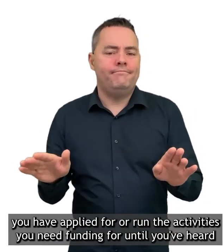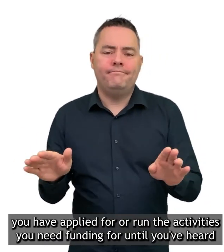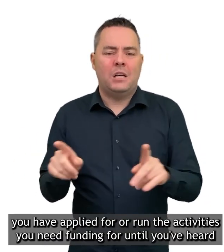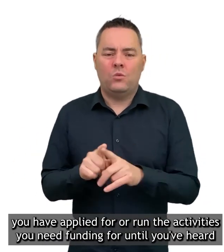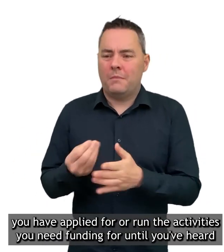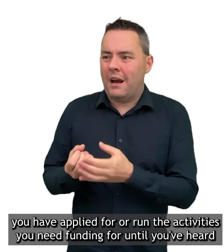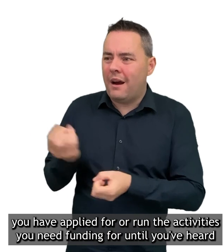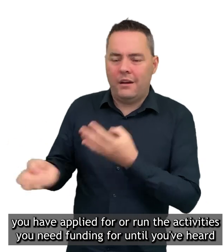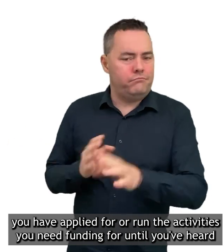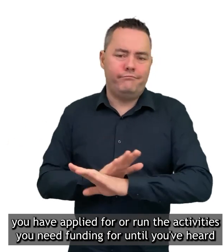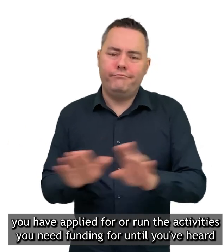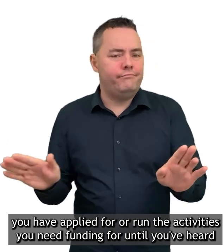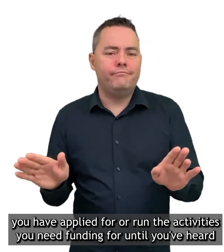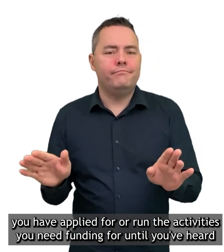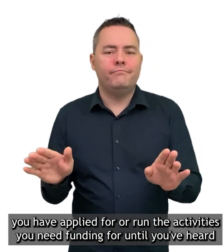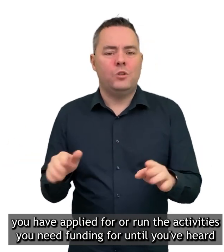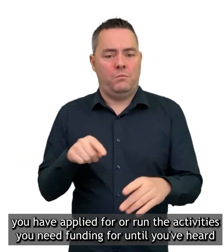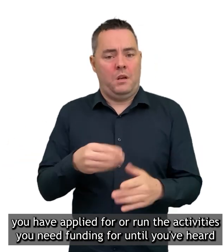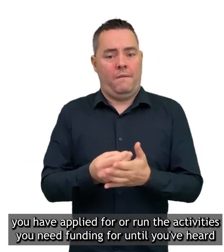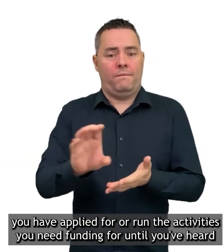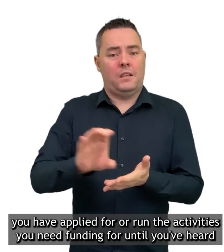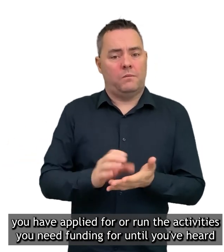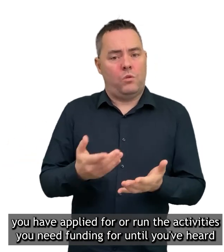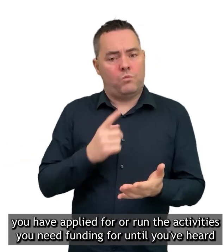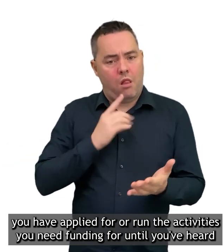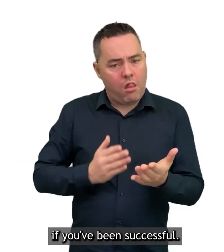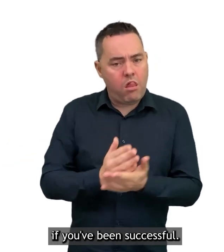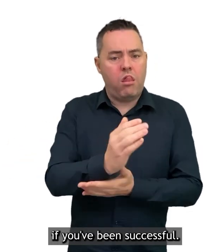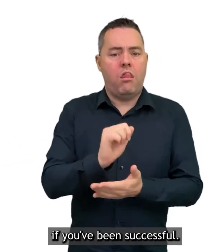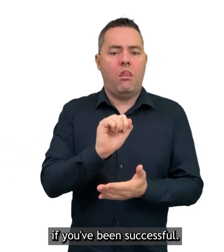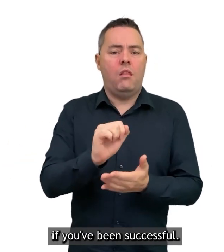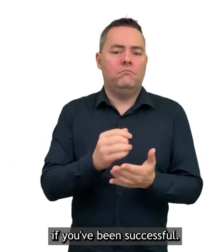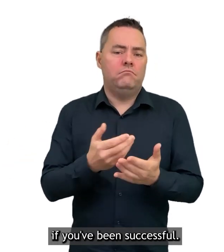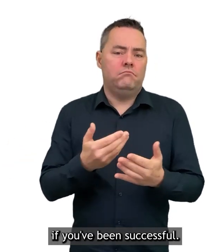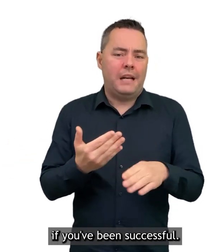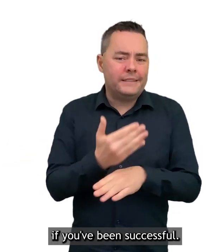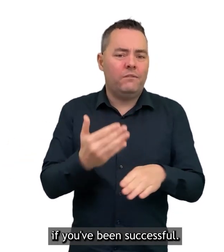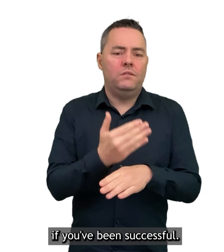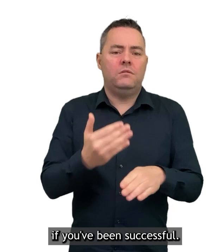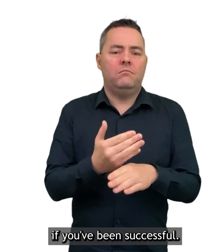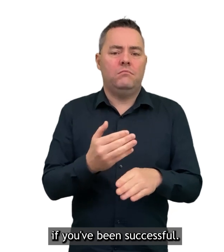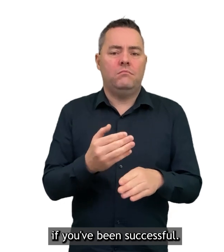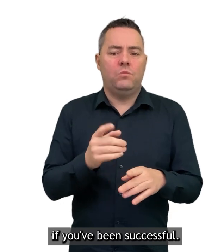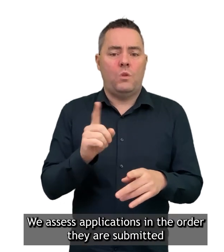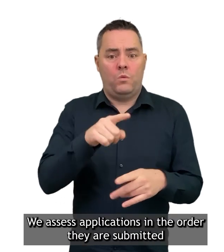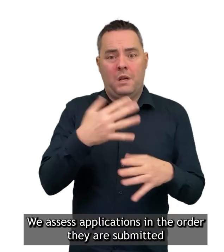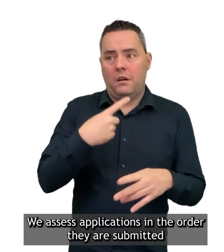applied for or run the activities you need funding for until you have heard if you've been successful. We assess